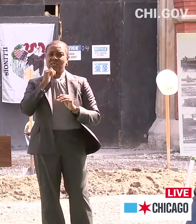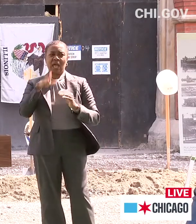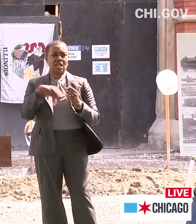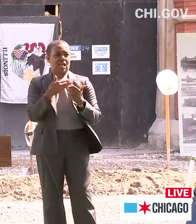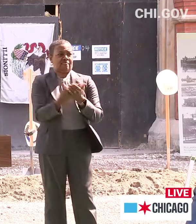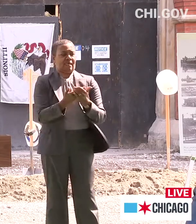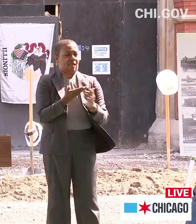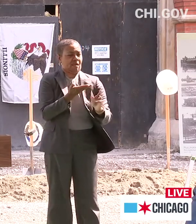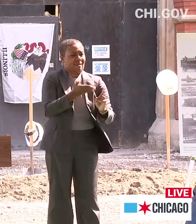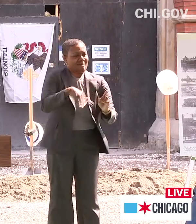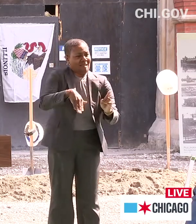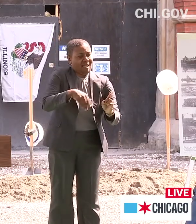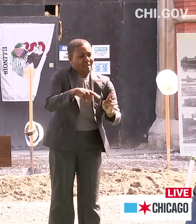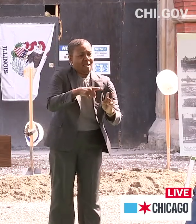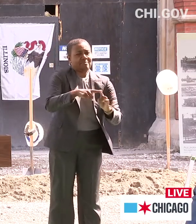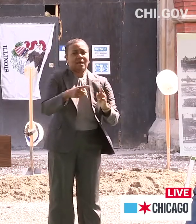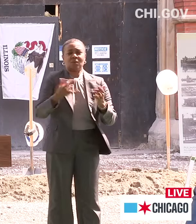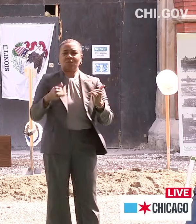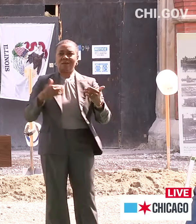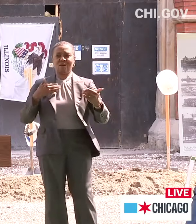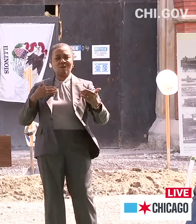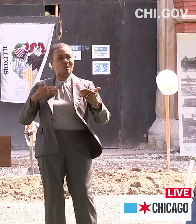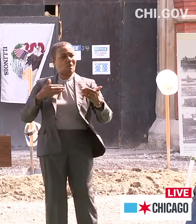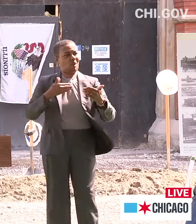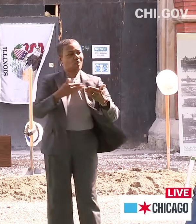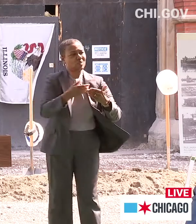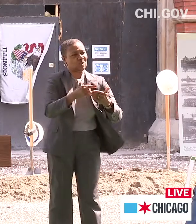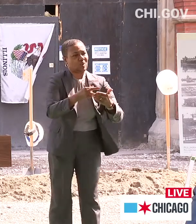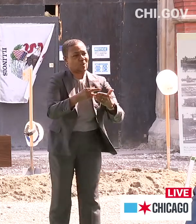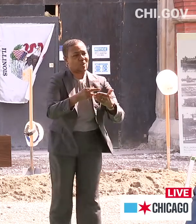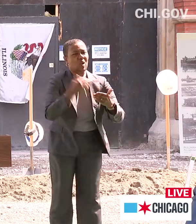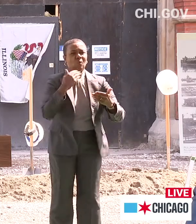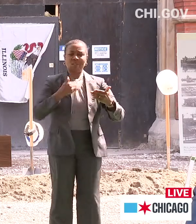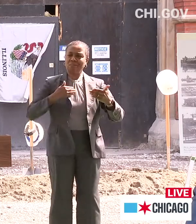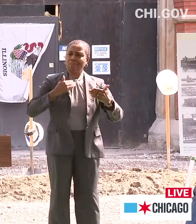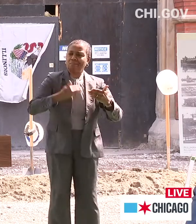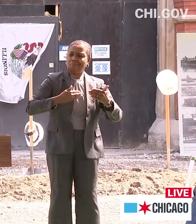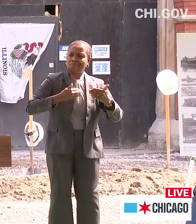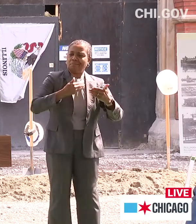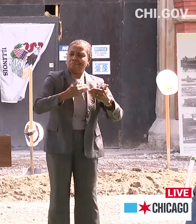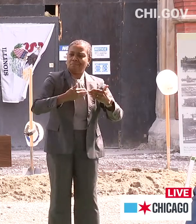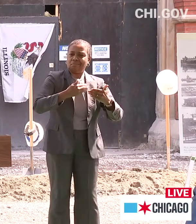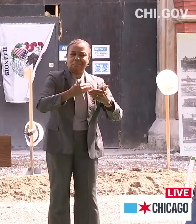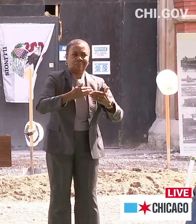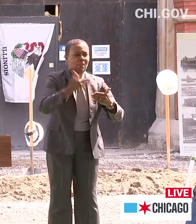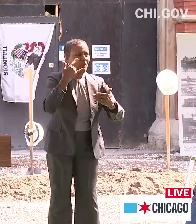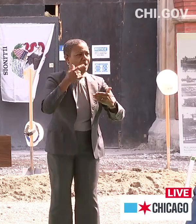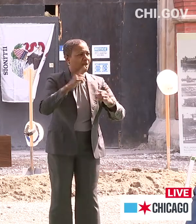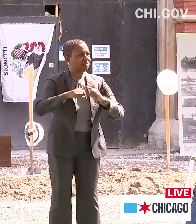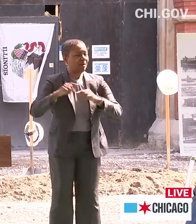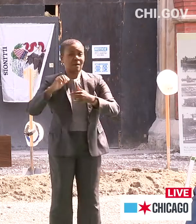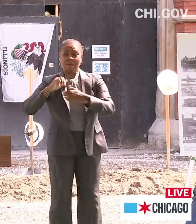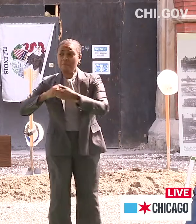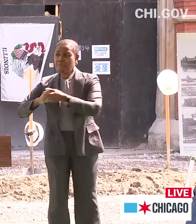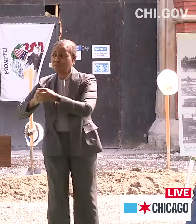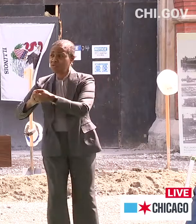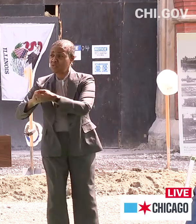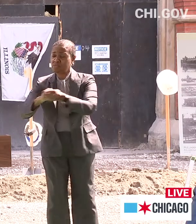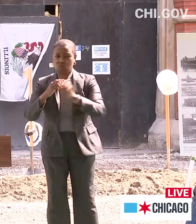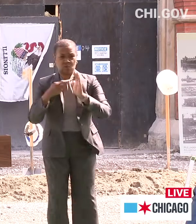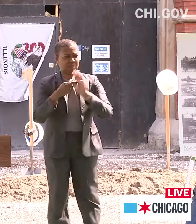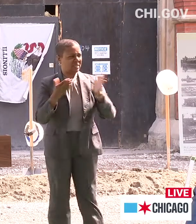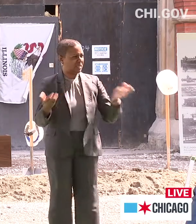to be yet, but we're closer. And we'll get closer because of all of the partnerships that are represented here